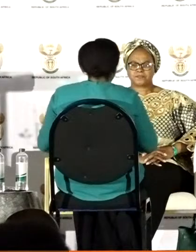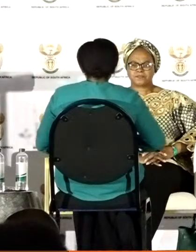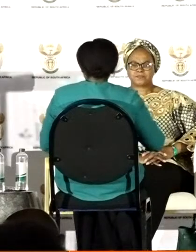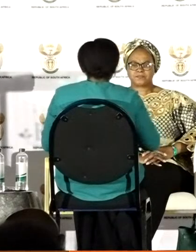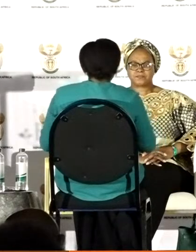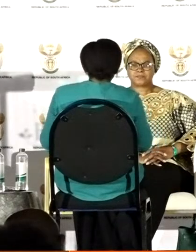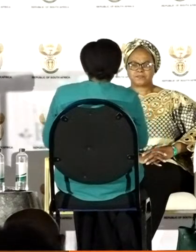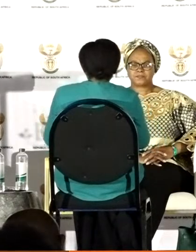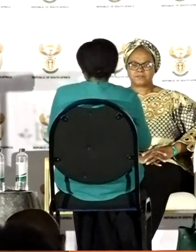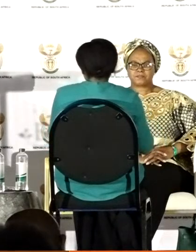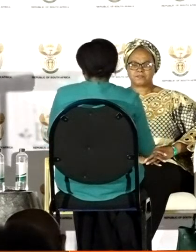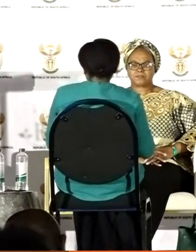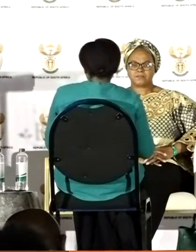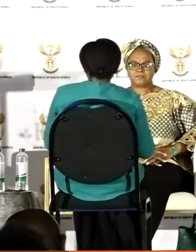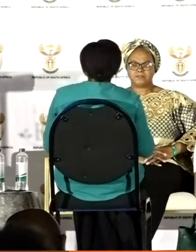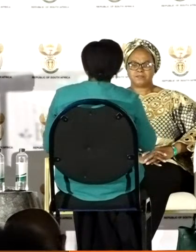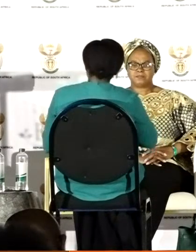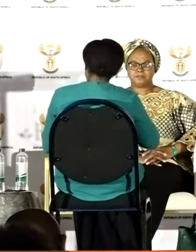please?